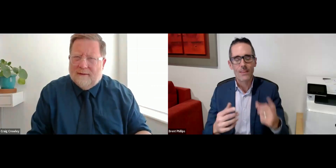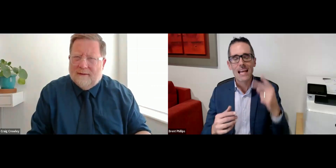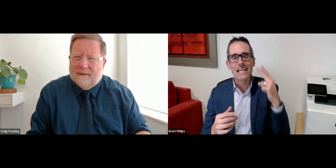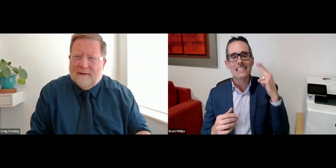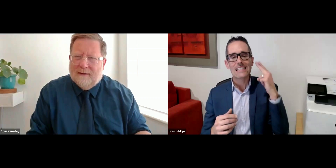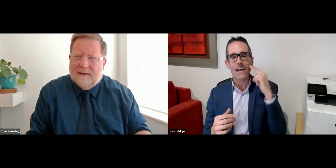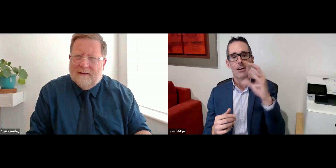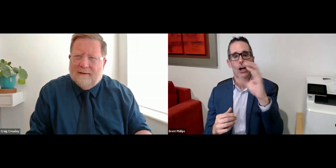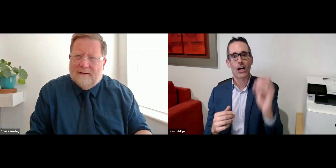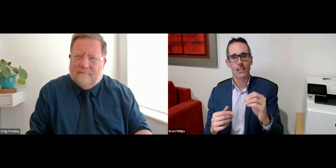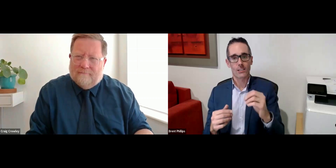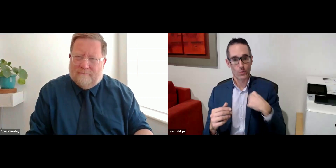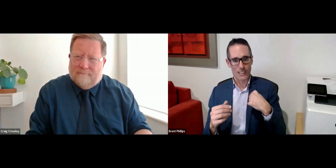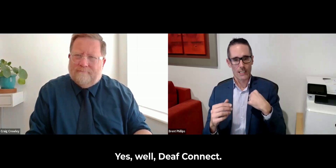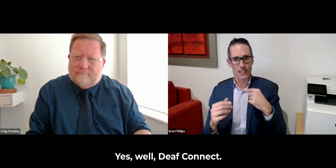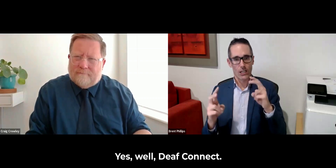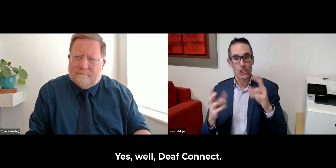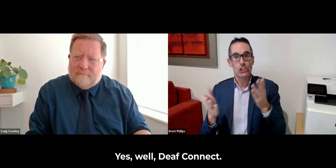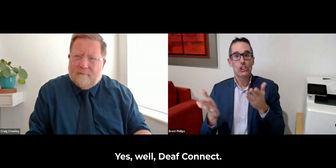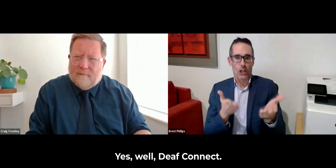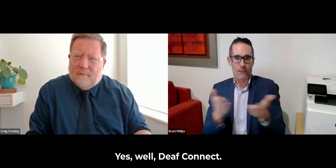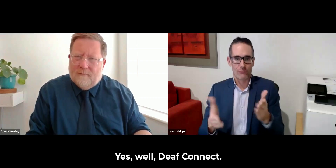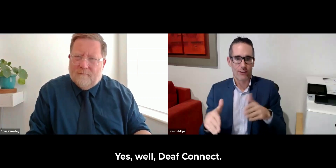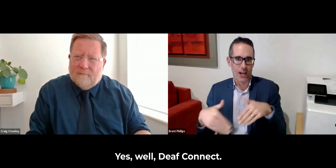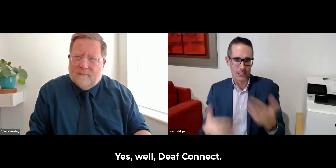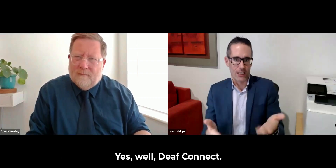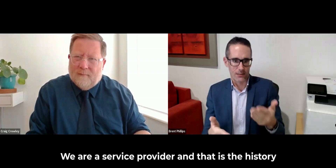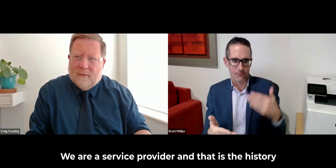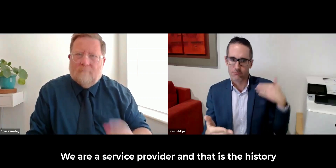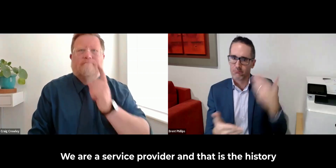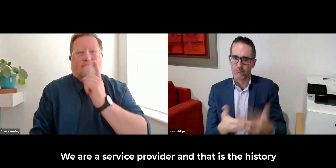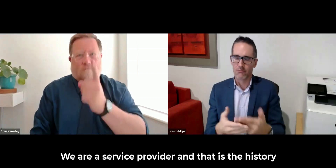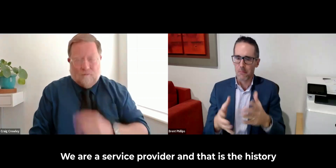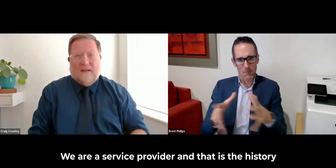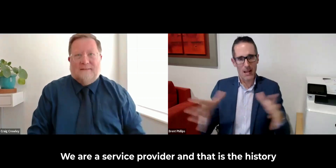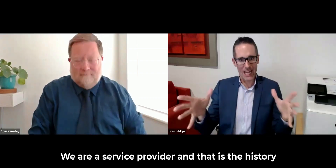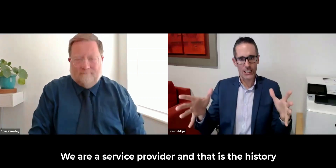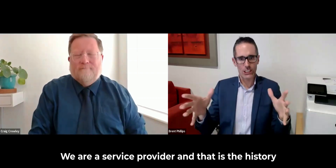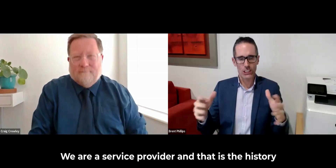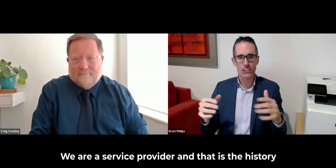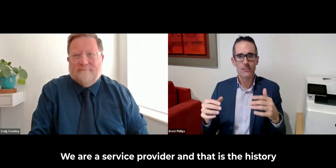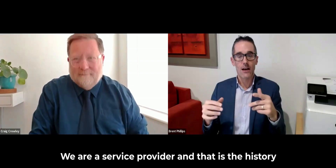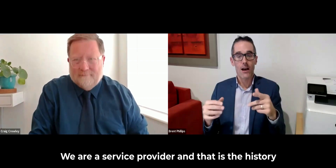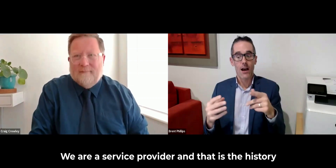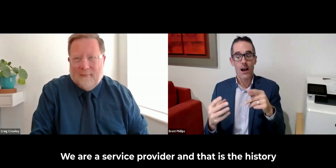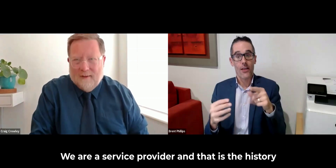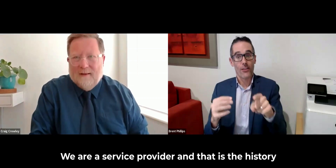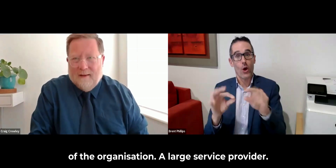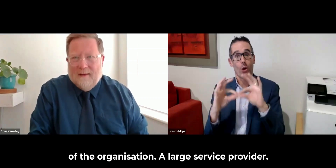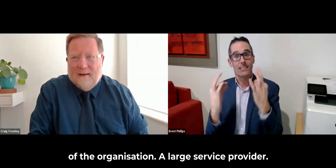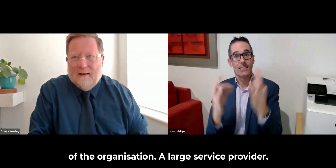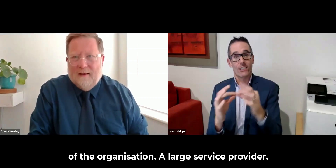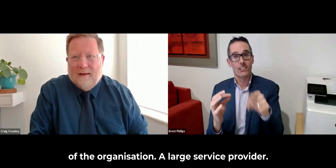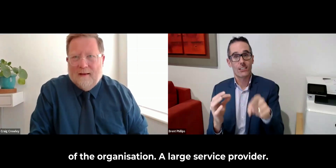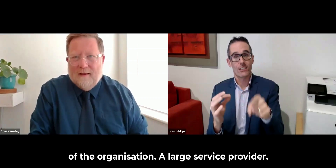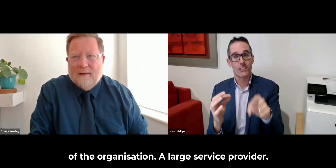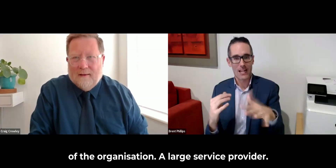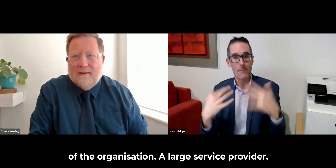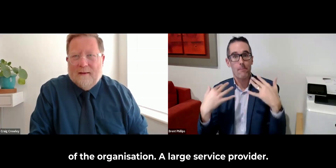relations? Yes, well, Deaf Connect, we are a service provider, and that is the history of the organization, a large